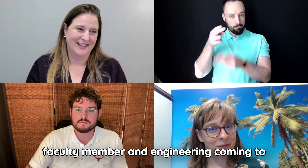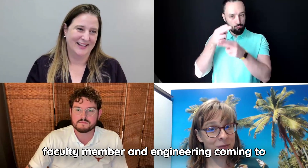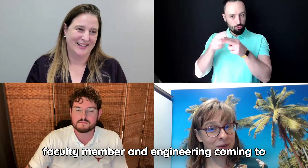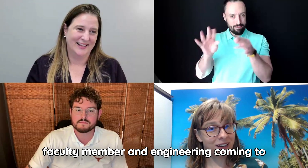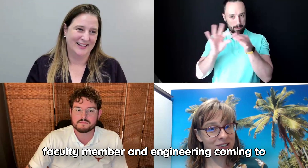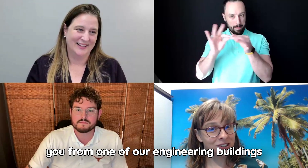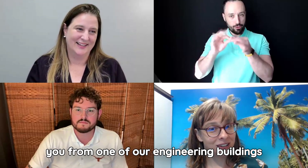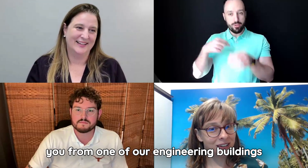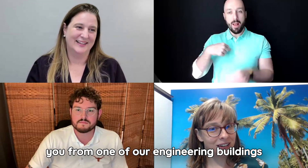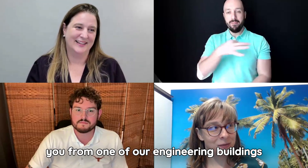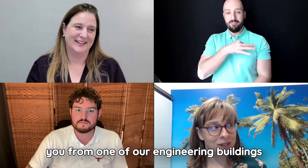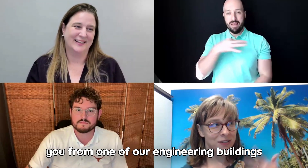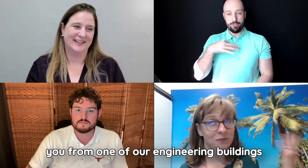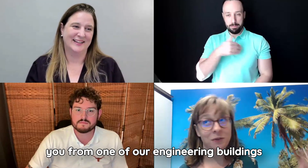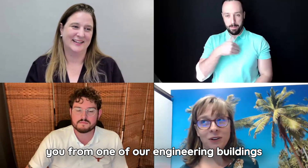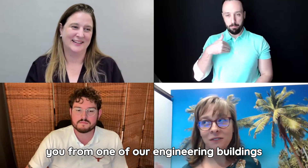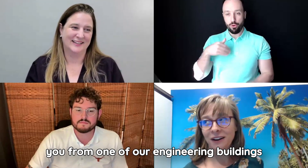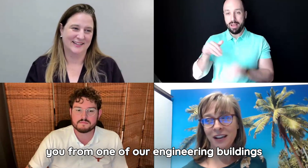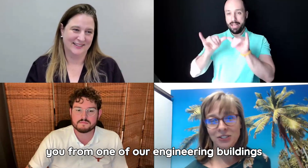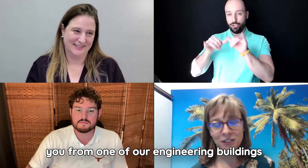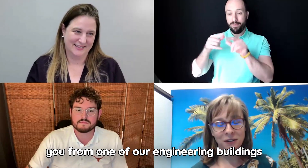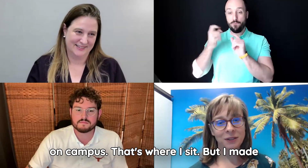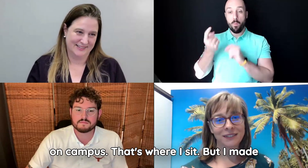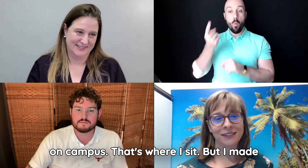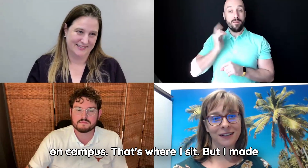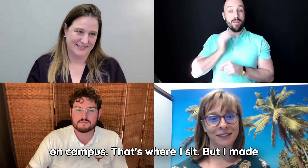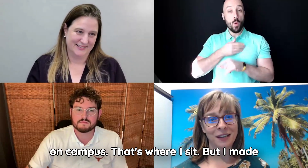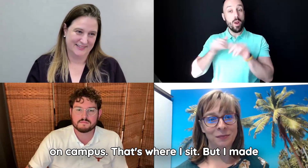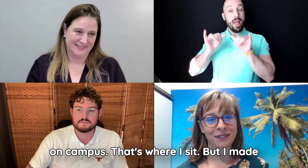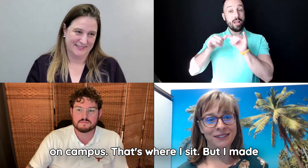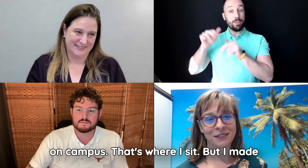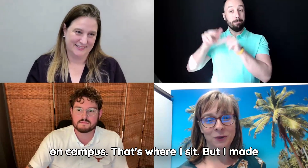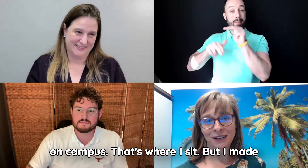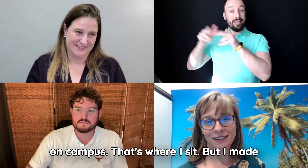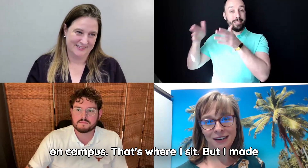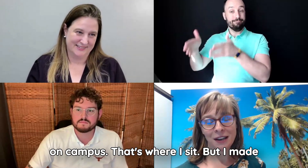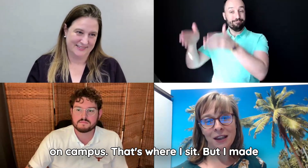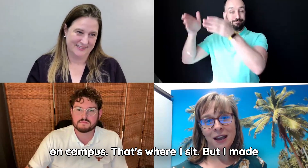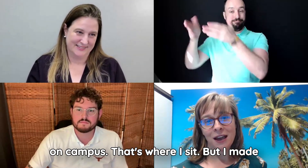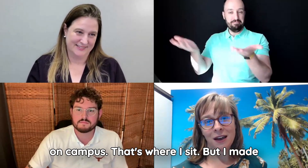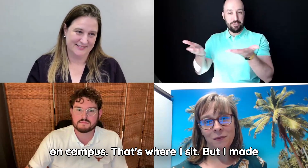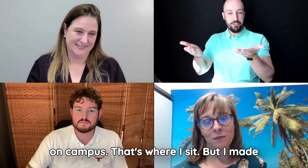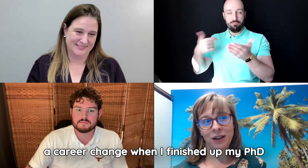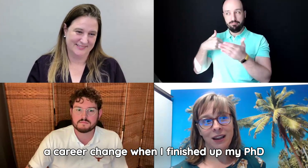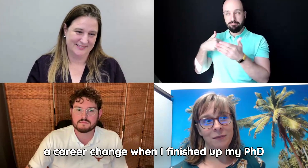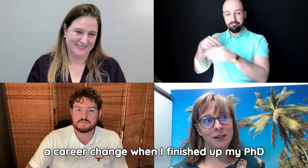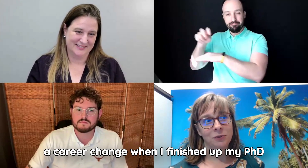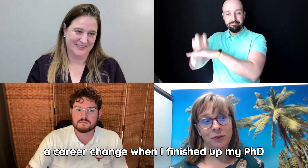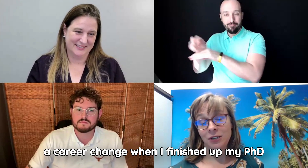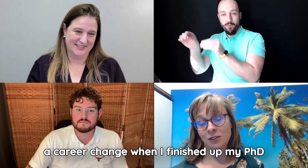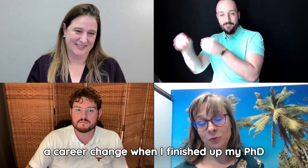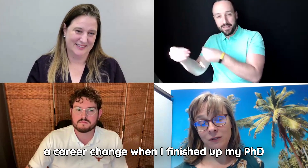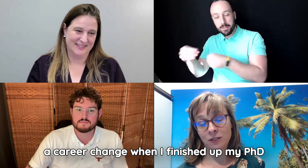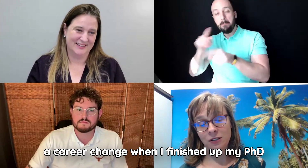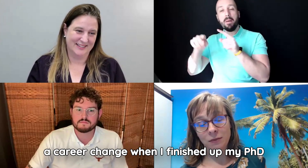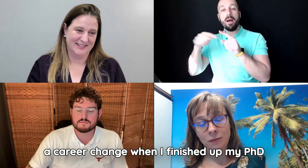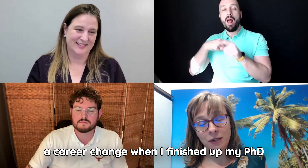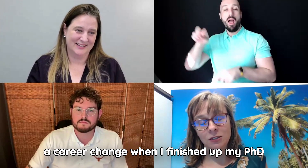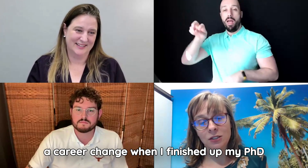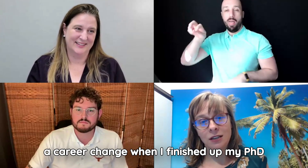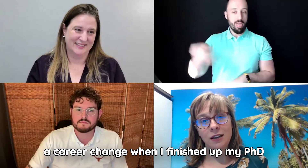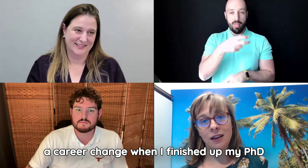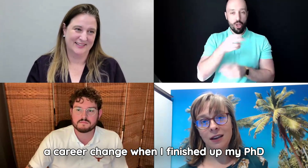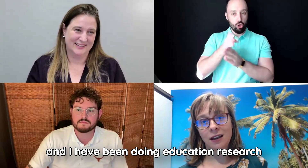a faculty member in engineering coming to you from one of our engineering buildings on campus. That's where I sit. But I made a career change when I finished